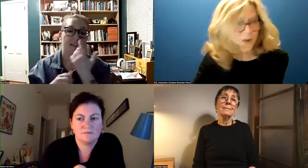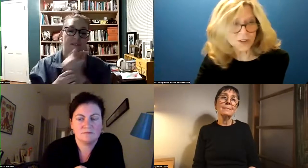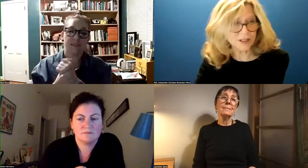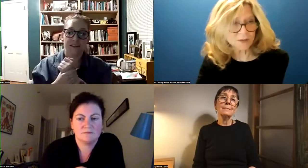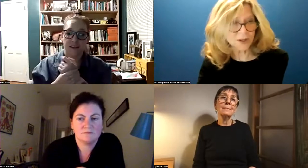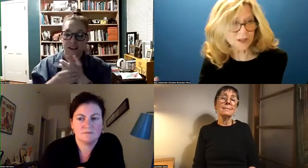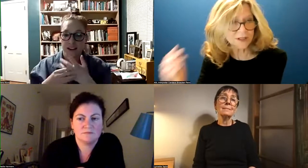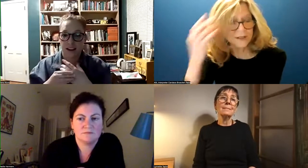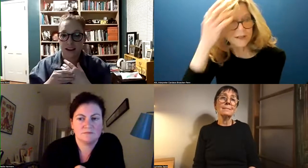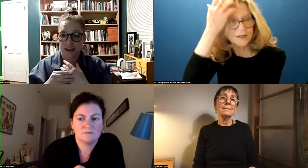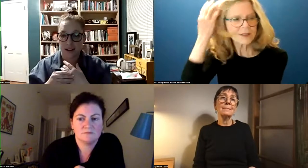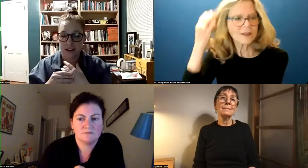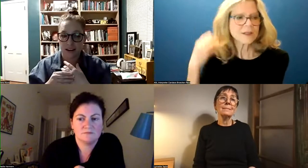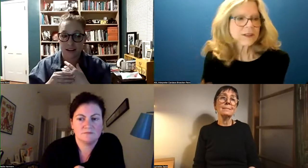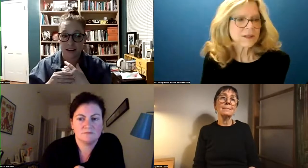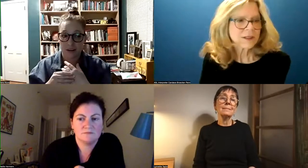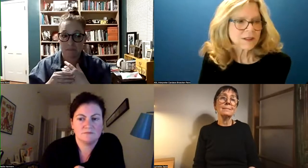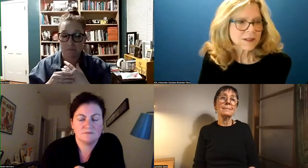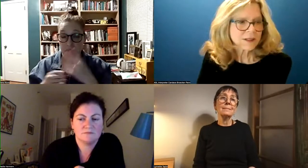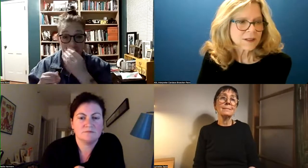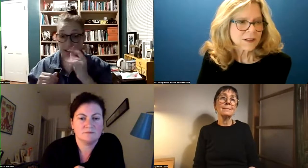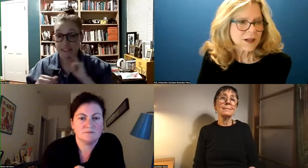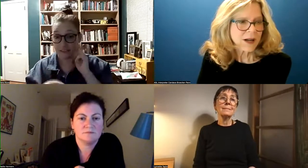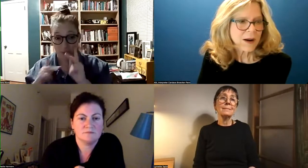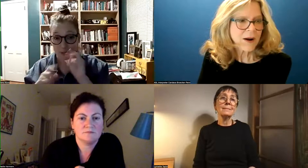do fall in love with it.